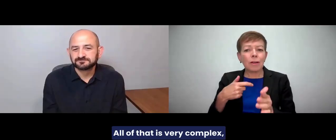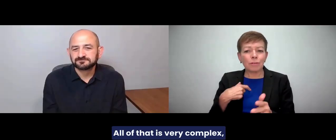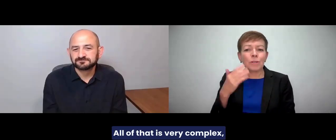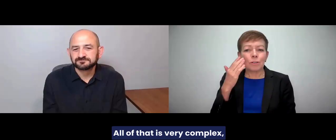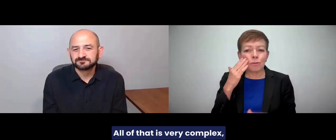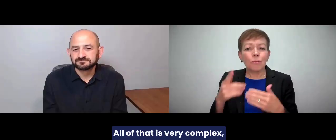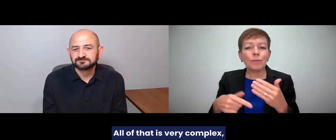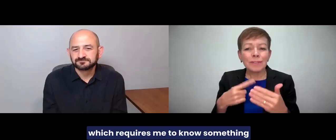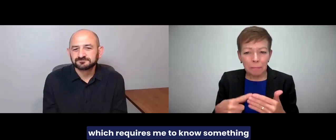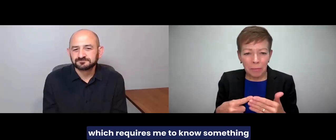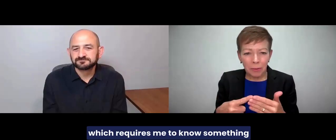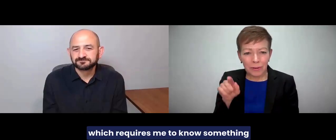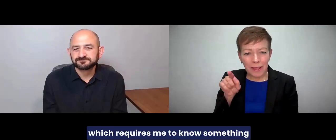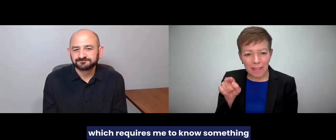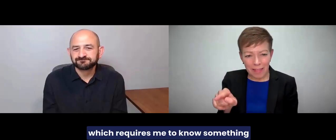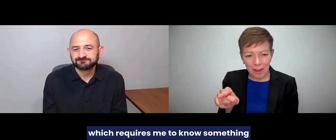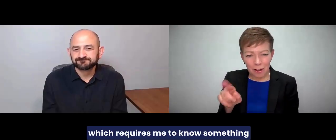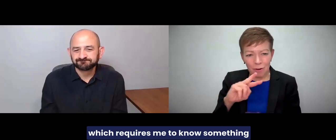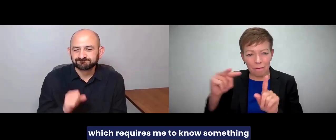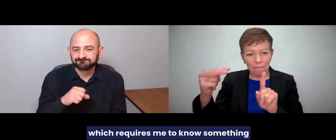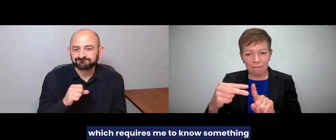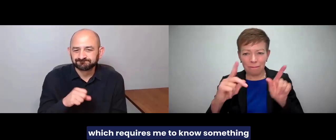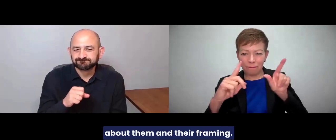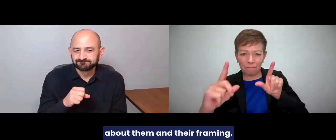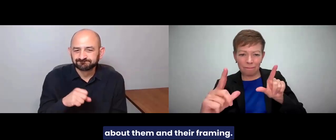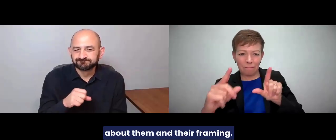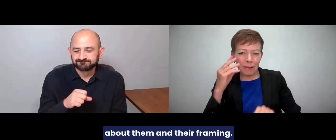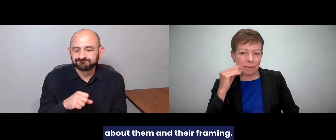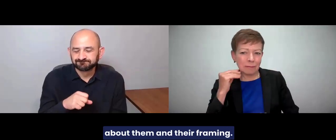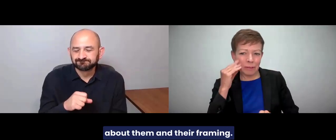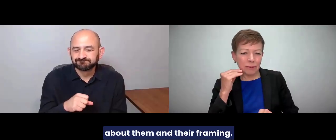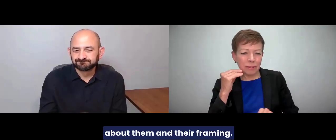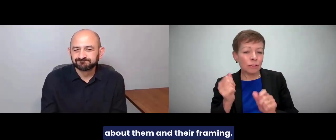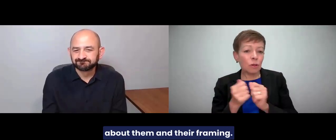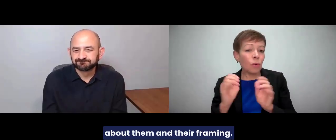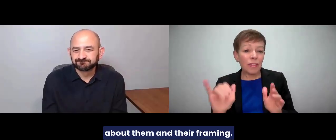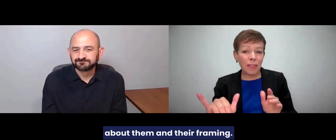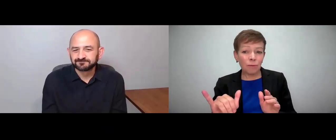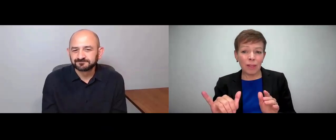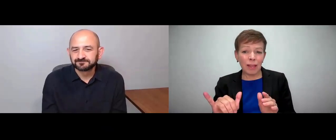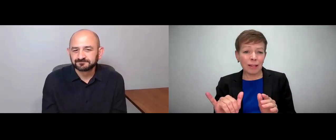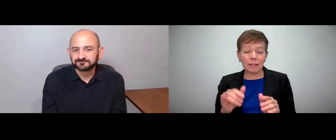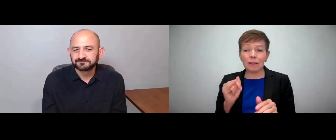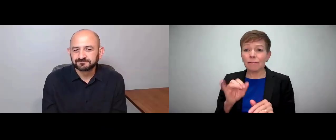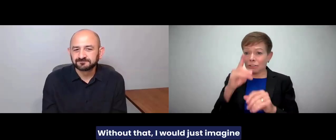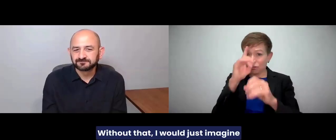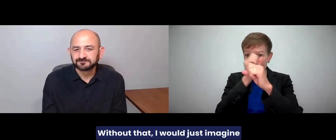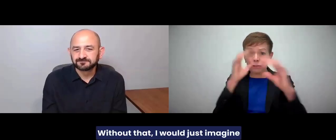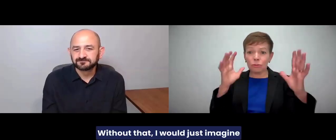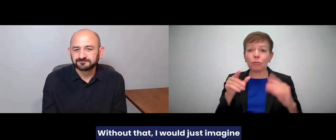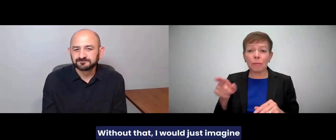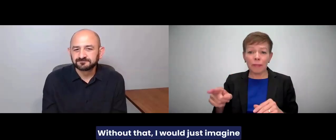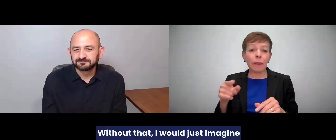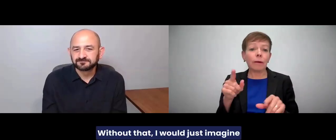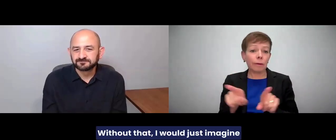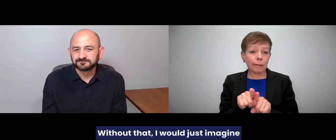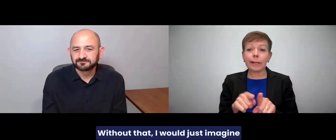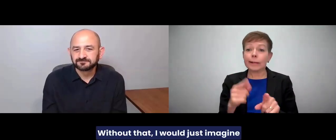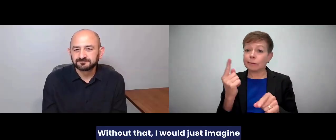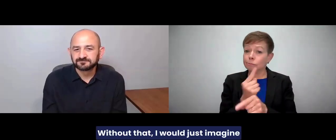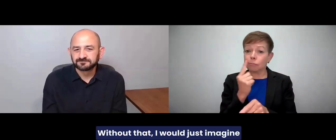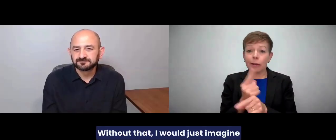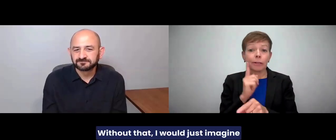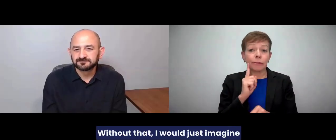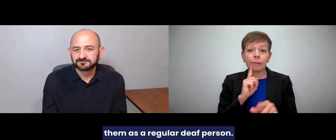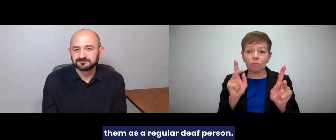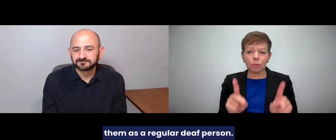very complex, which requires me to know something about them and their framing. Without that, I